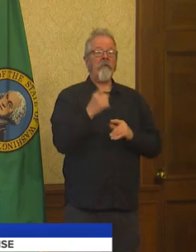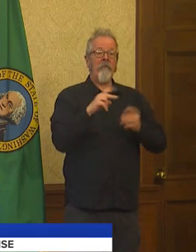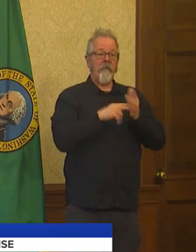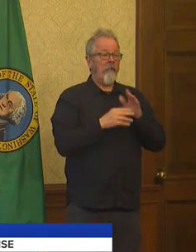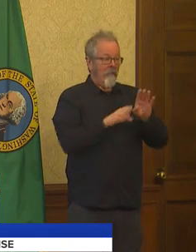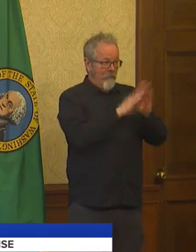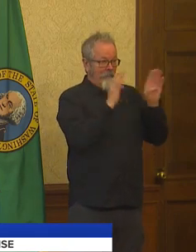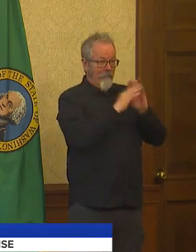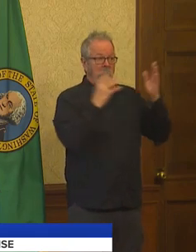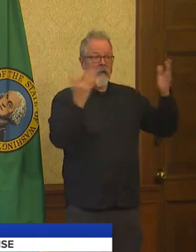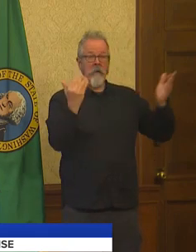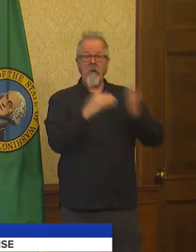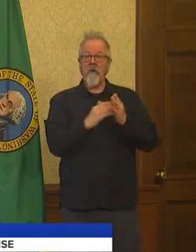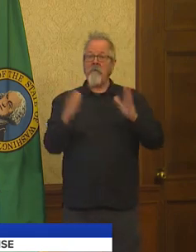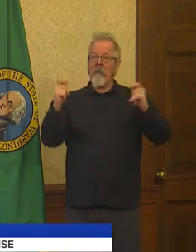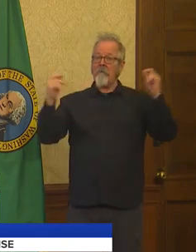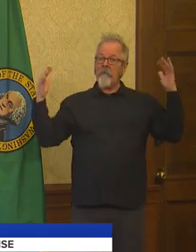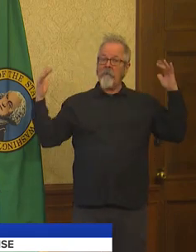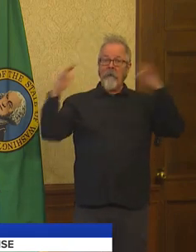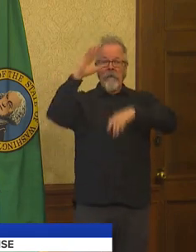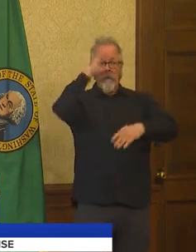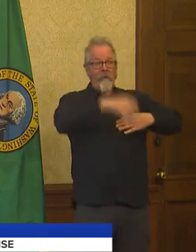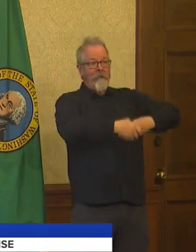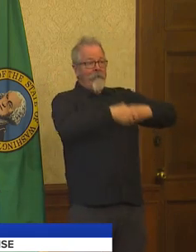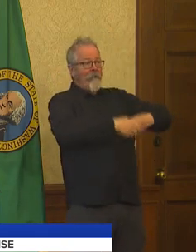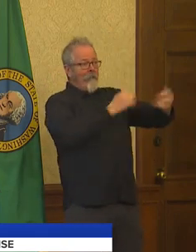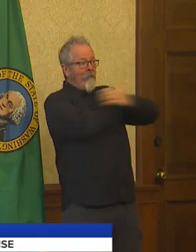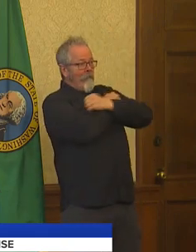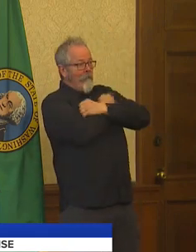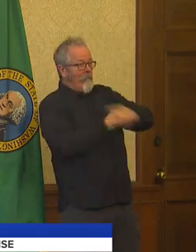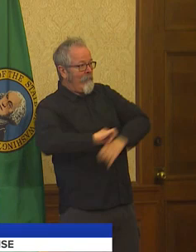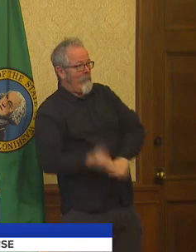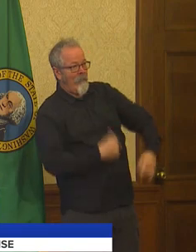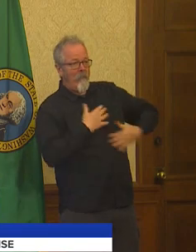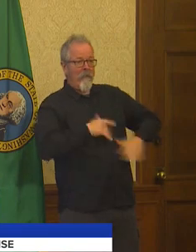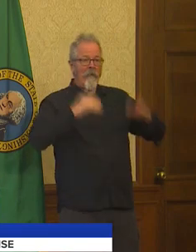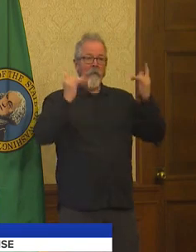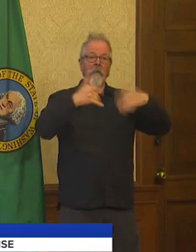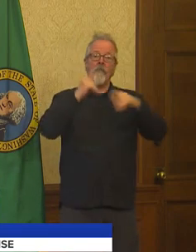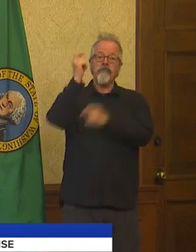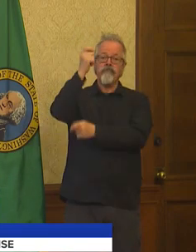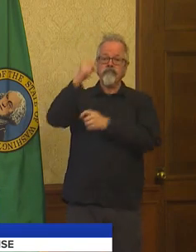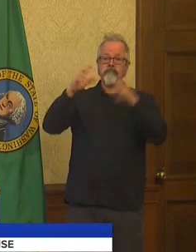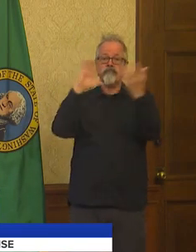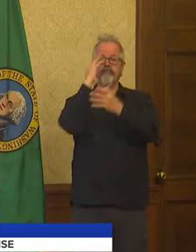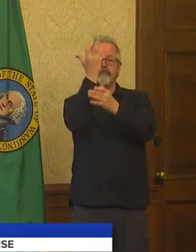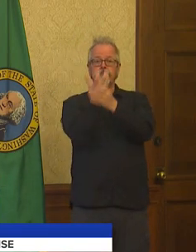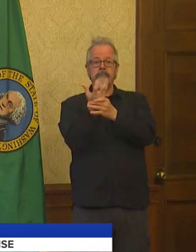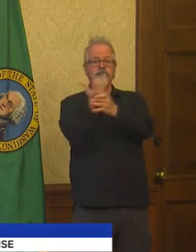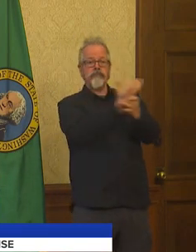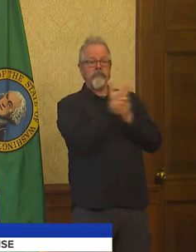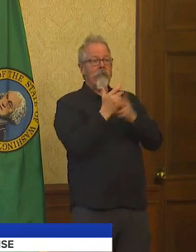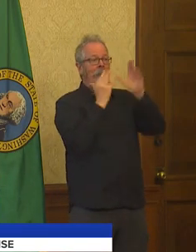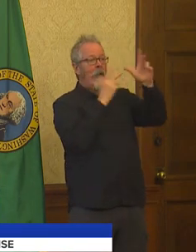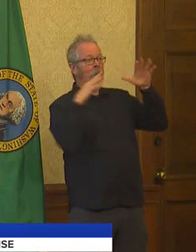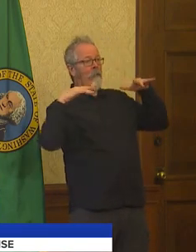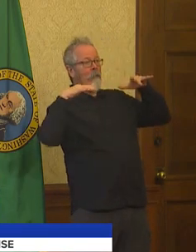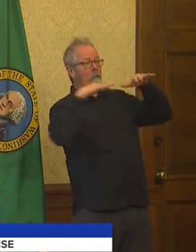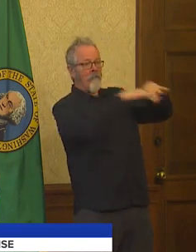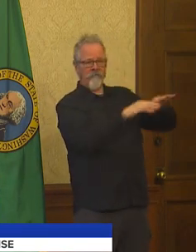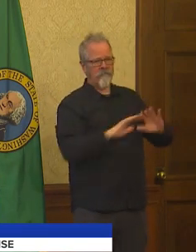to see a sharp uptake in people who are being affected, we'll have to modify these activities